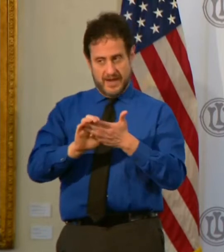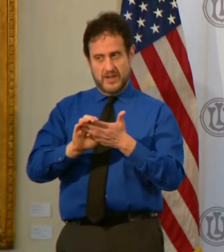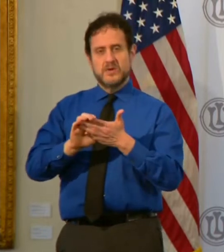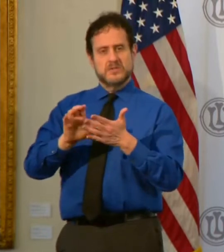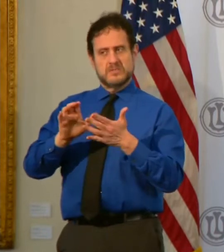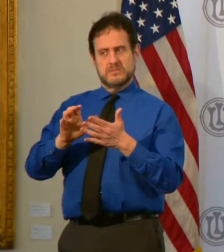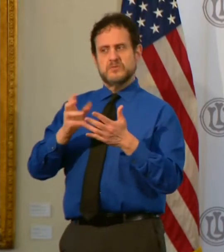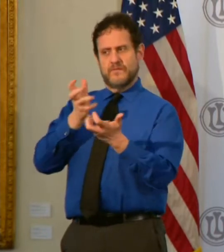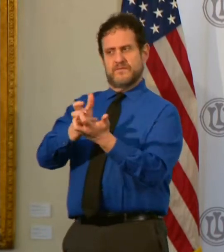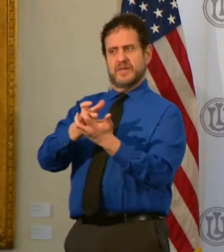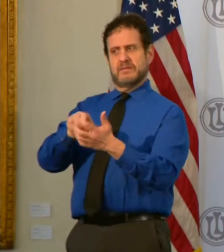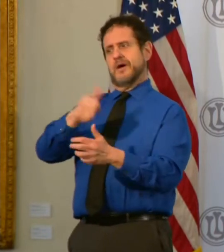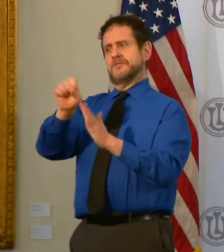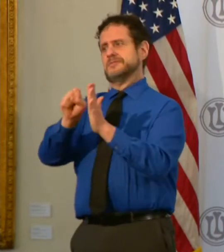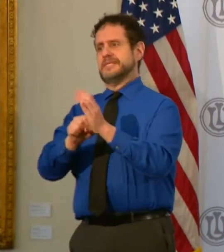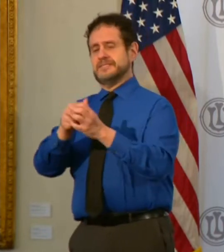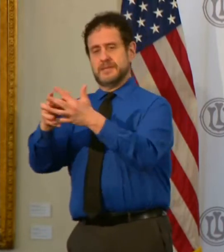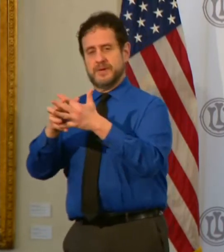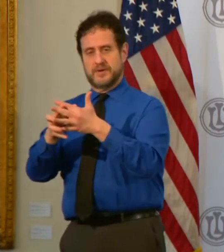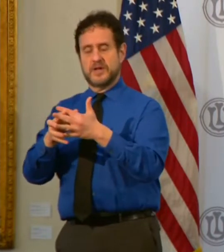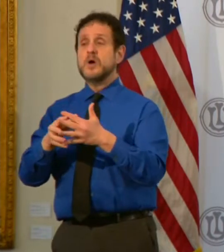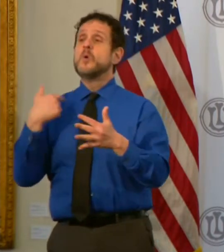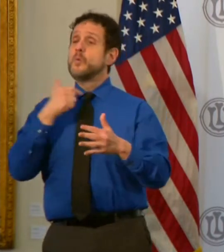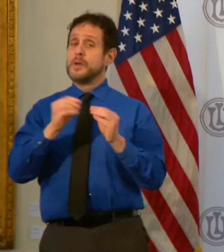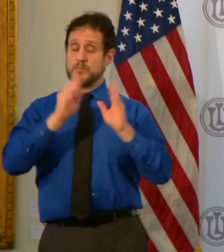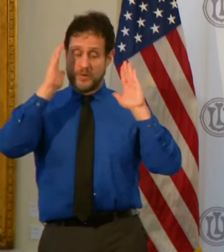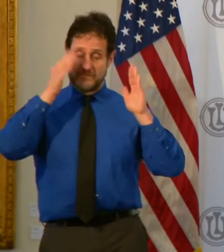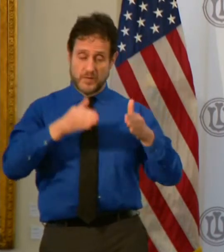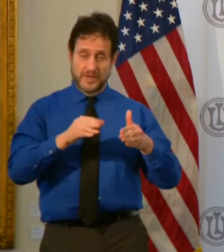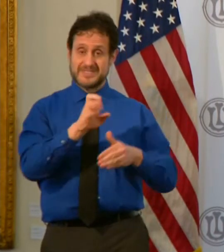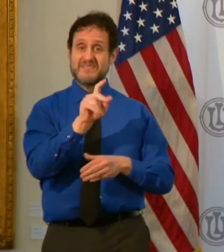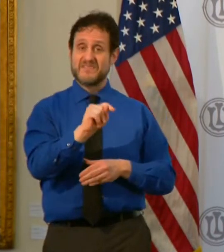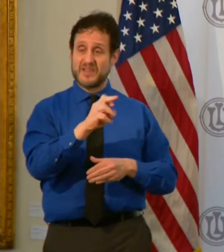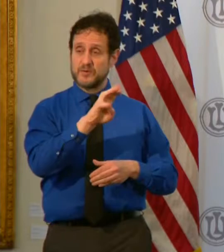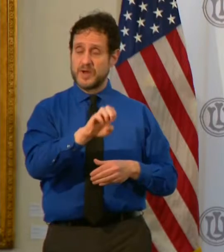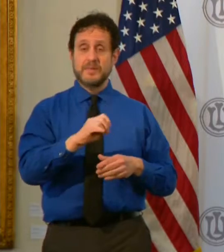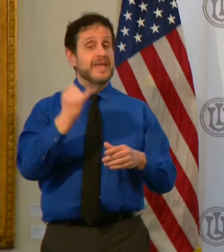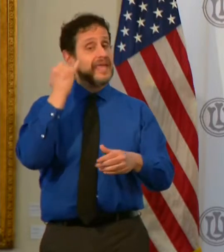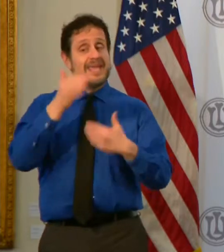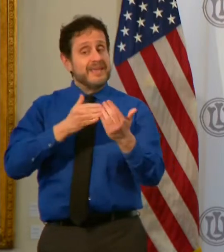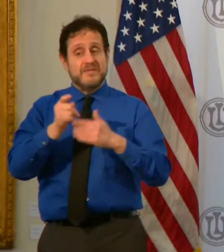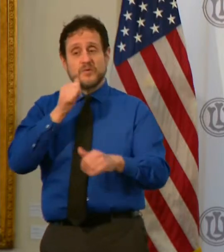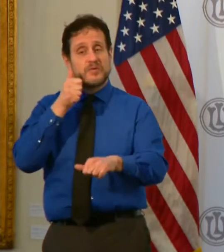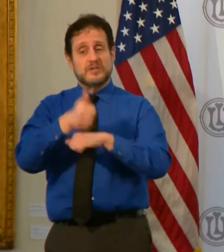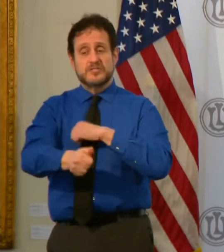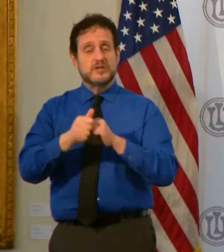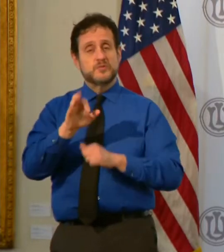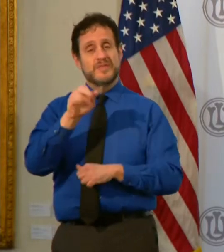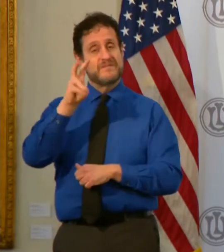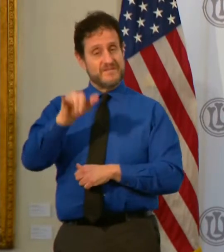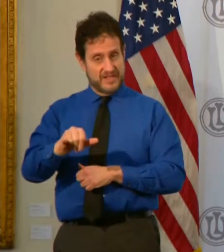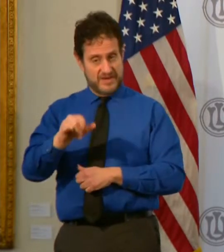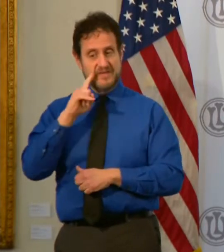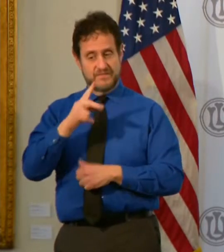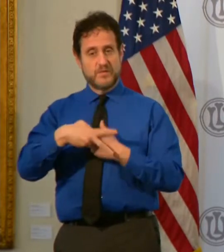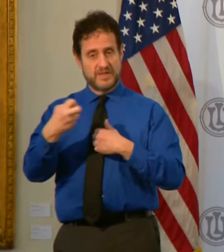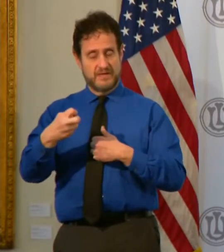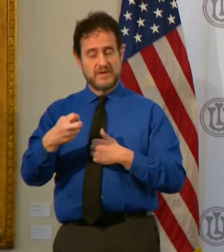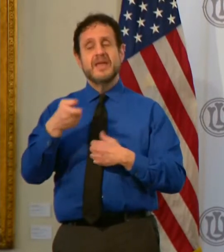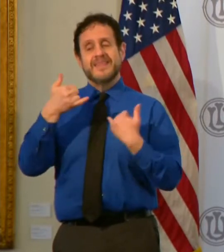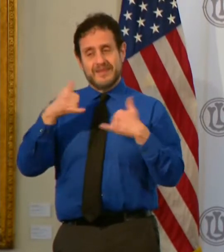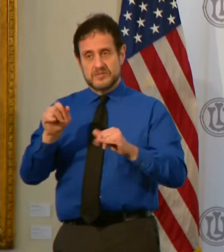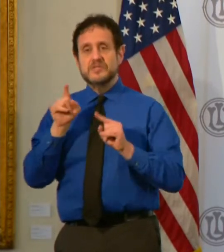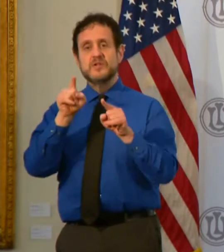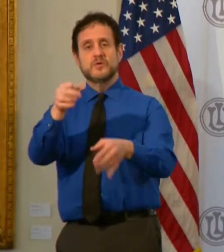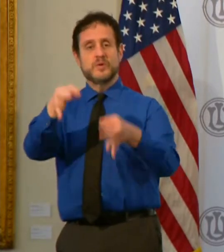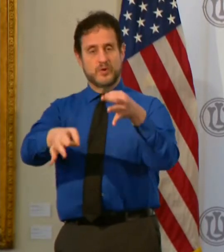offenses. Now, even for those who were not charged with a felony for retail theft, they were still being tried and are still being